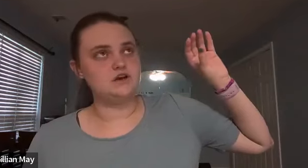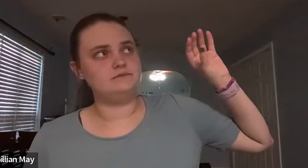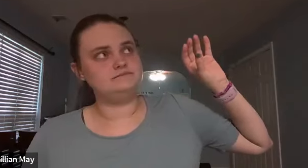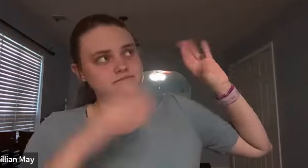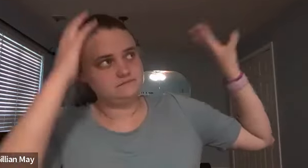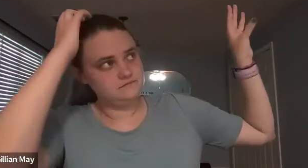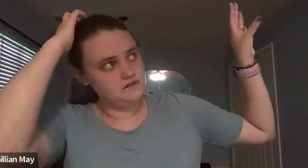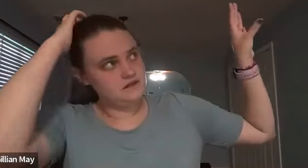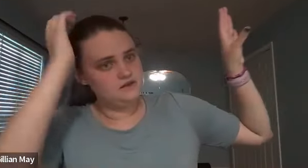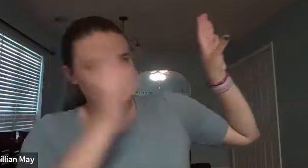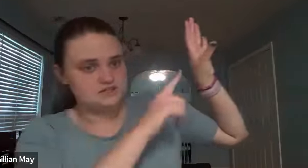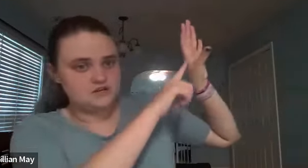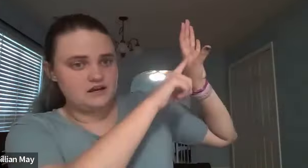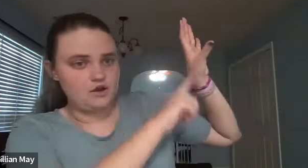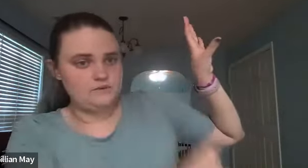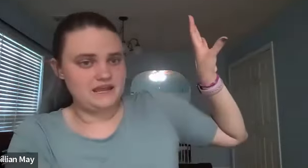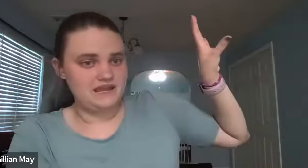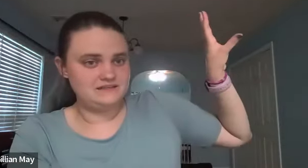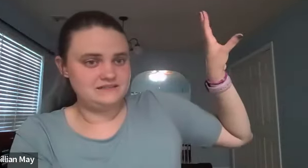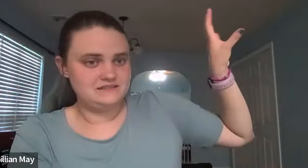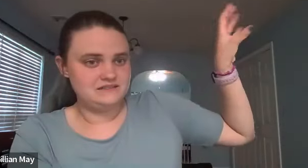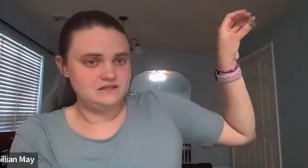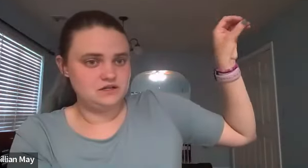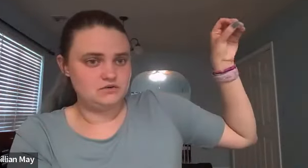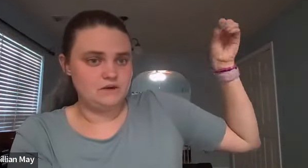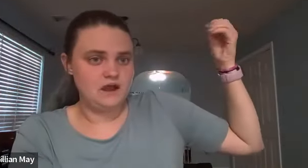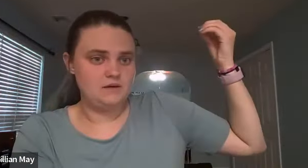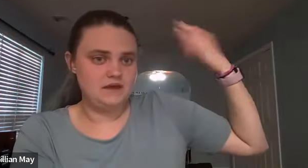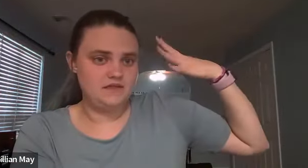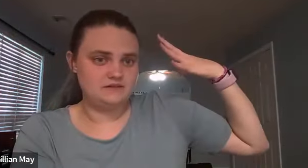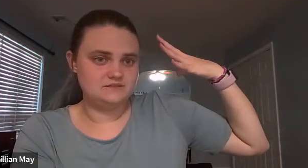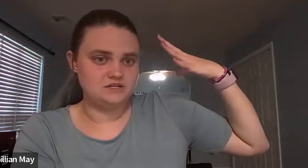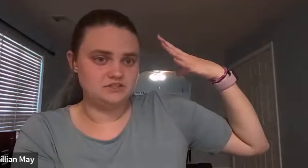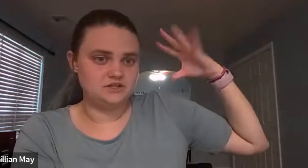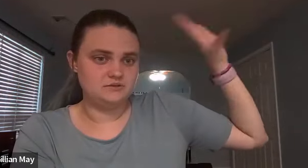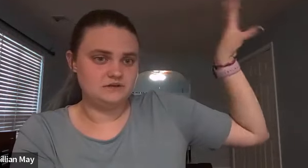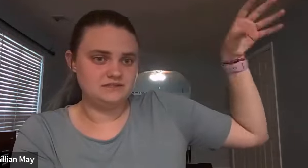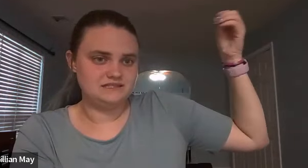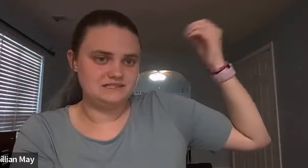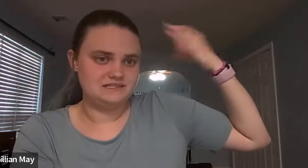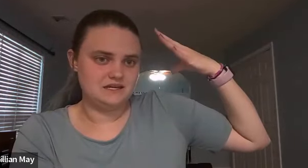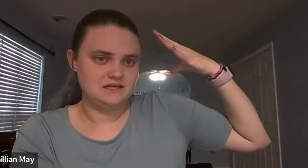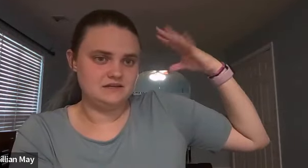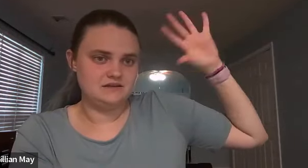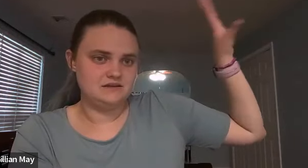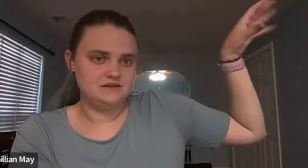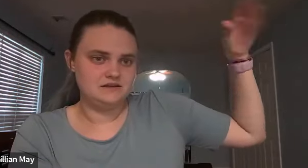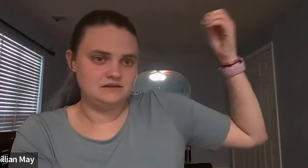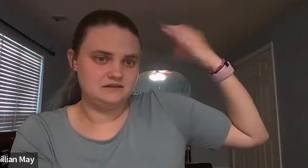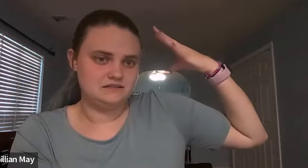start kind of open hand, grab, and then splash it on you. Sun,